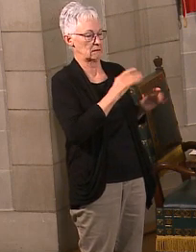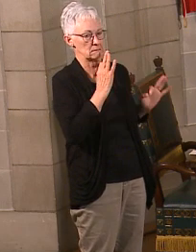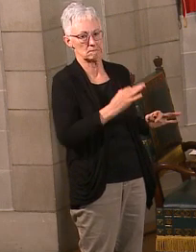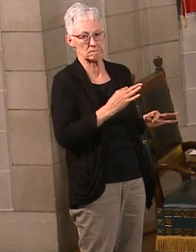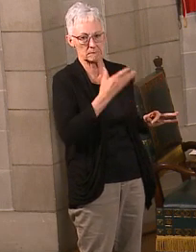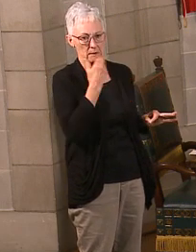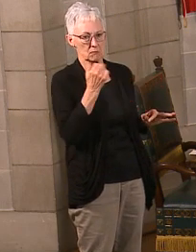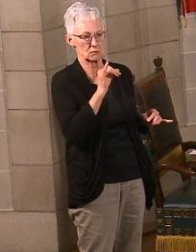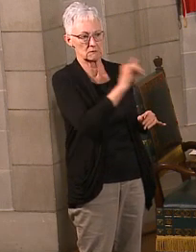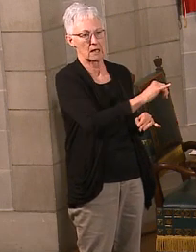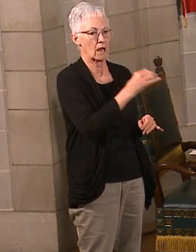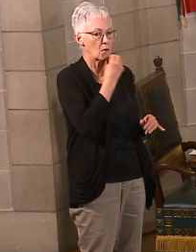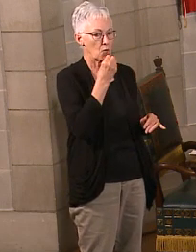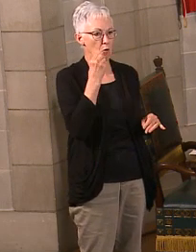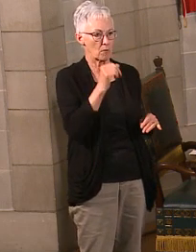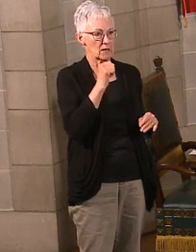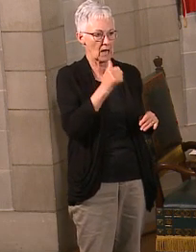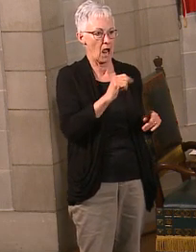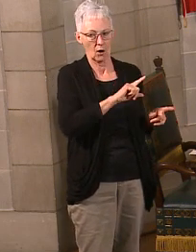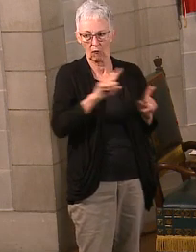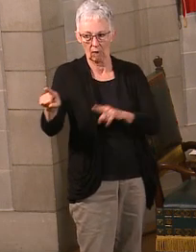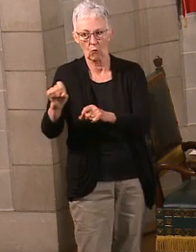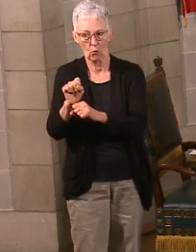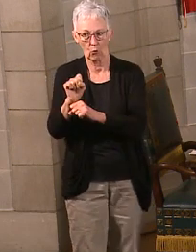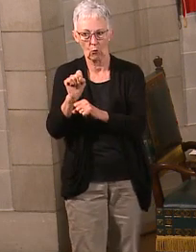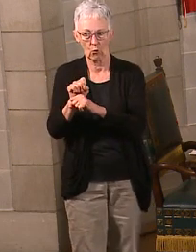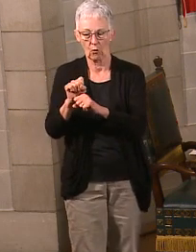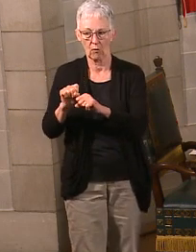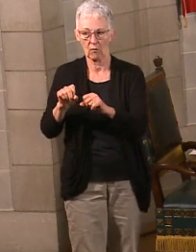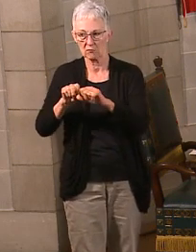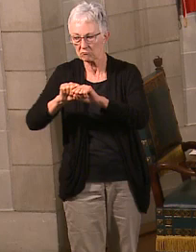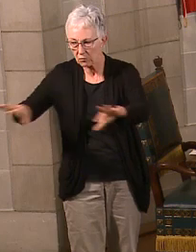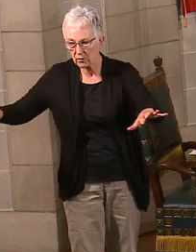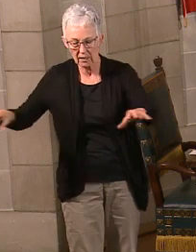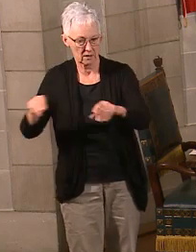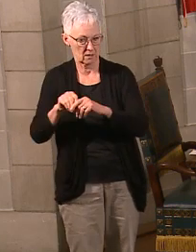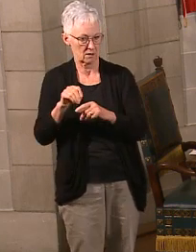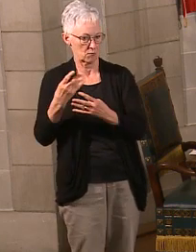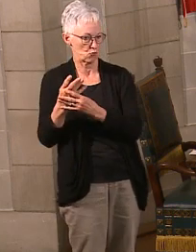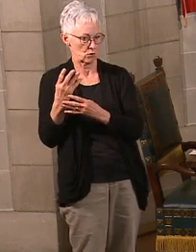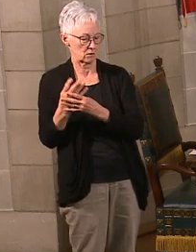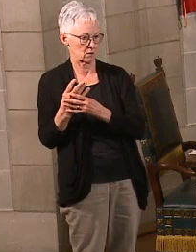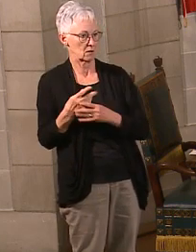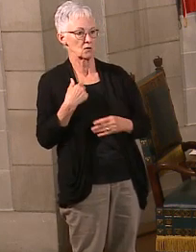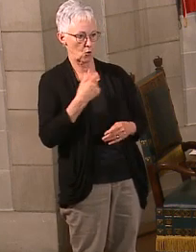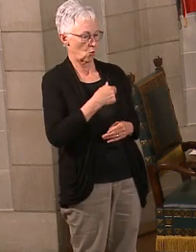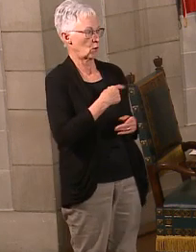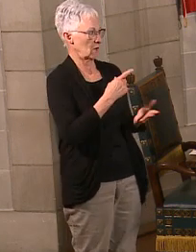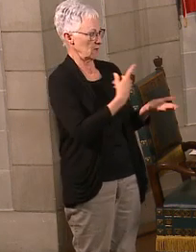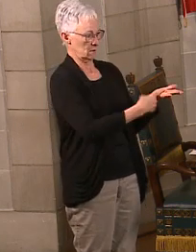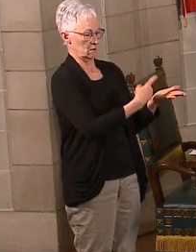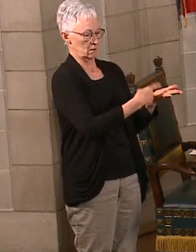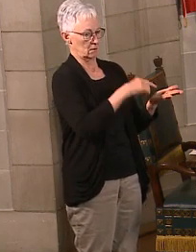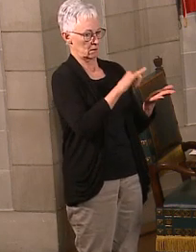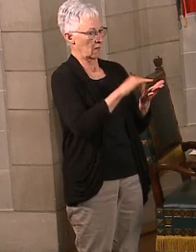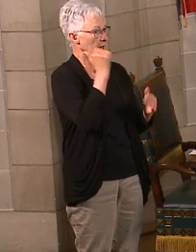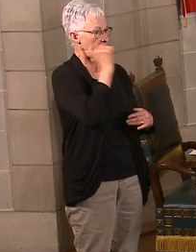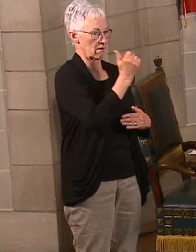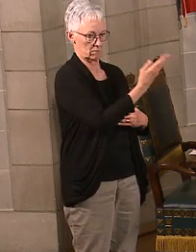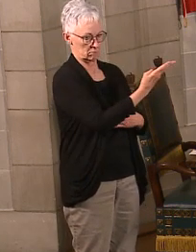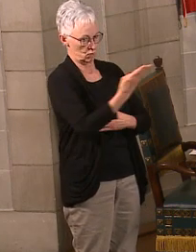COVID-19. Yes, we talk about that every morning. We take the numbers from every single facility. So far, it hasn't driven